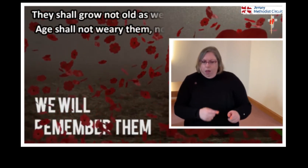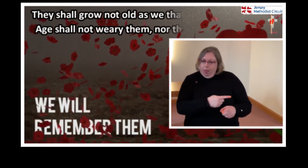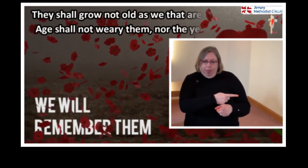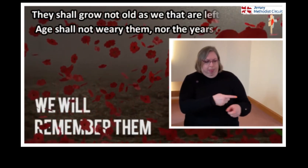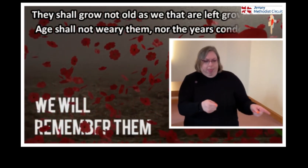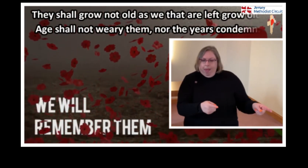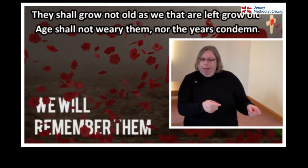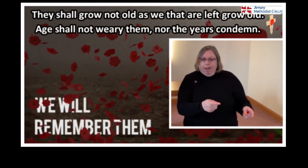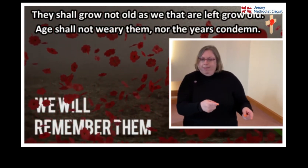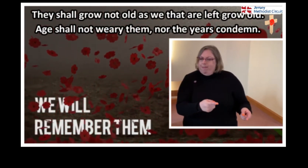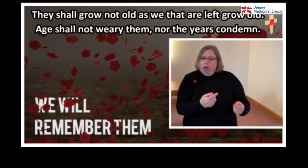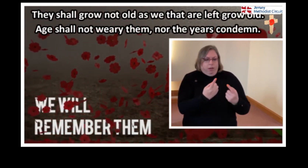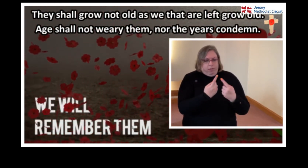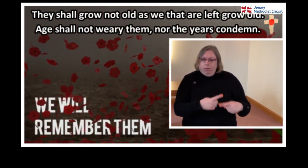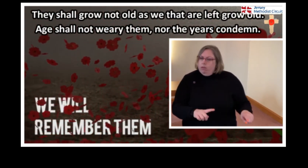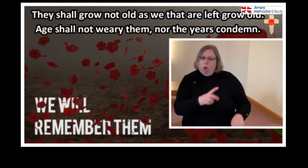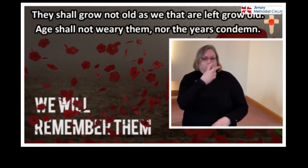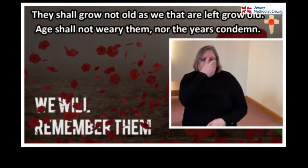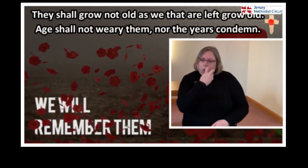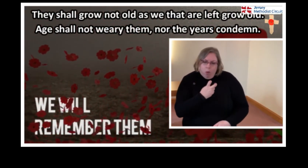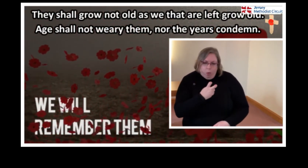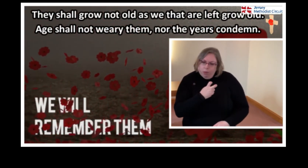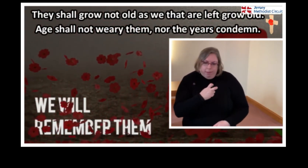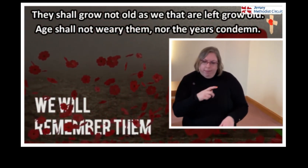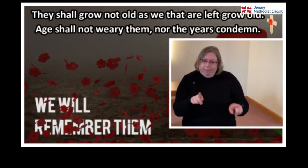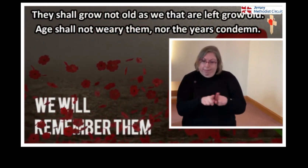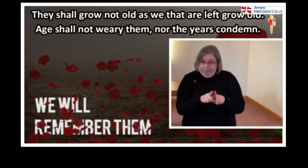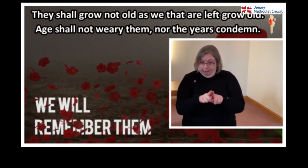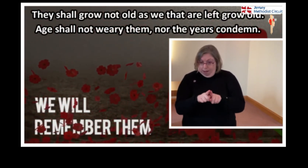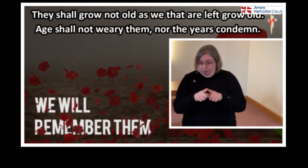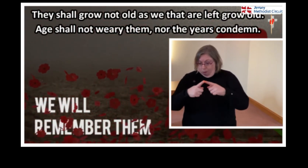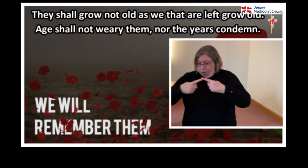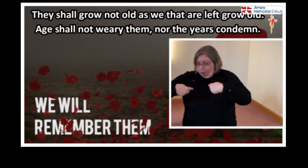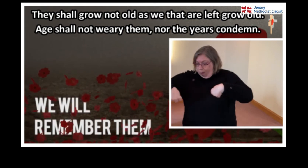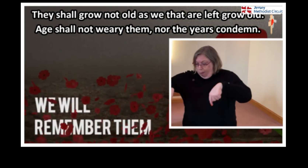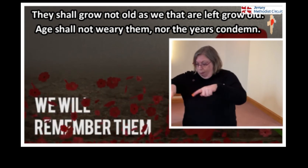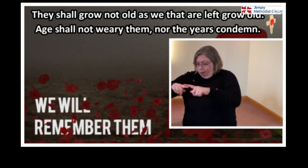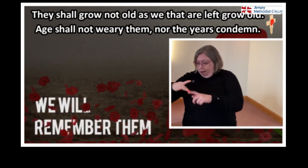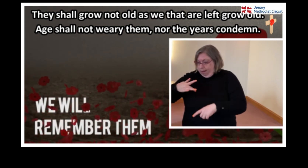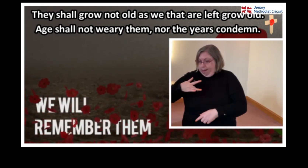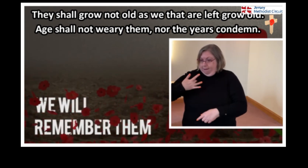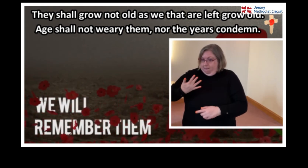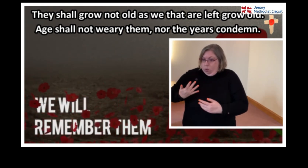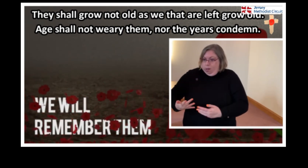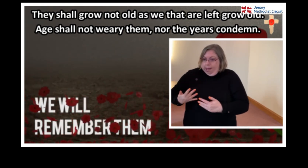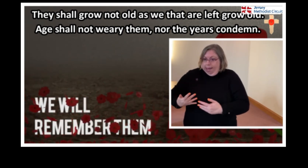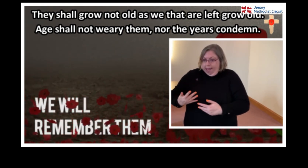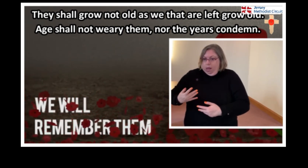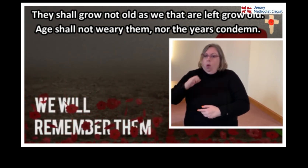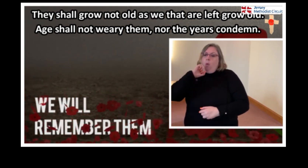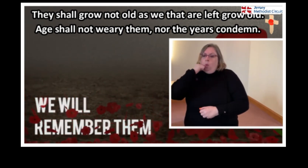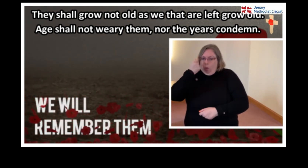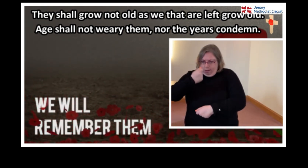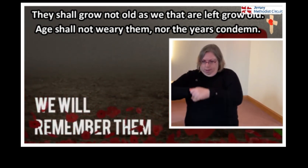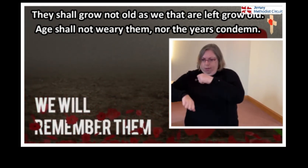They shall grow not old, as we that are left grow old.